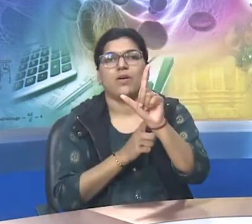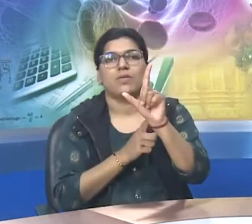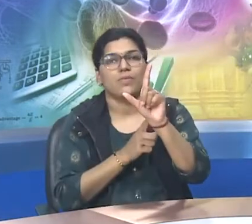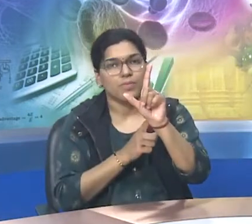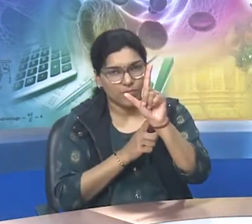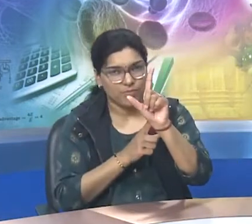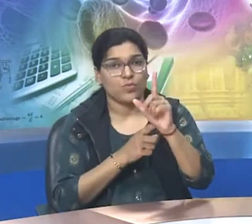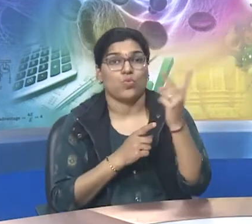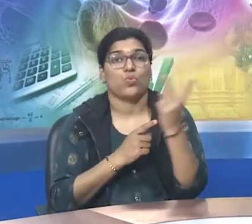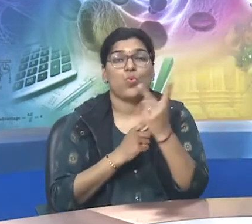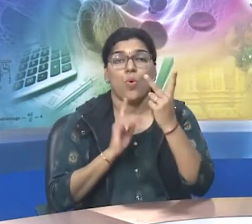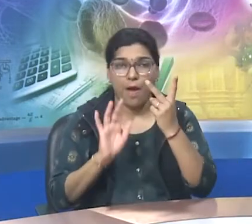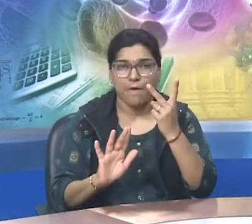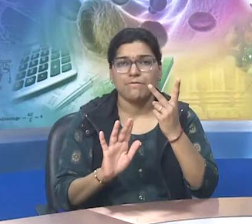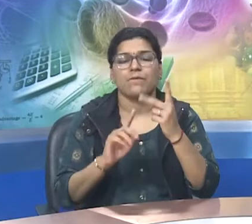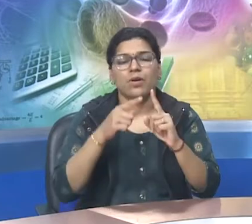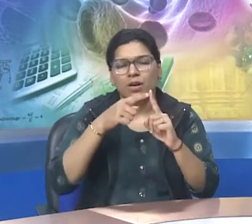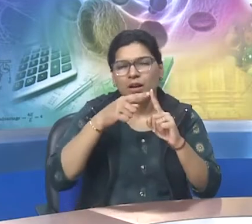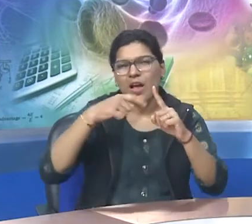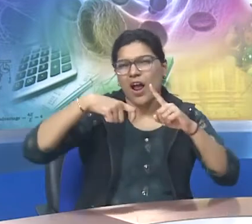was Madhavi Kutti.